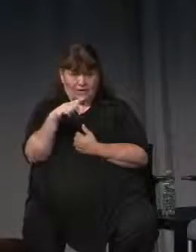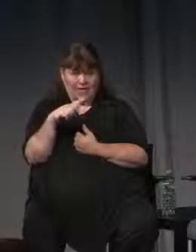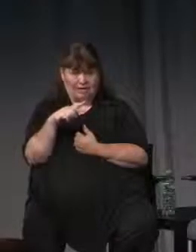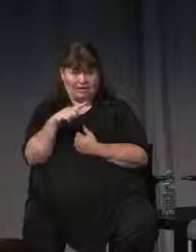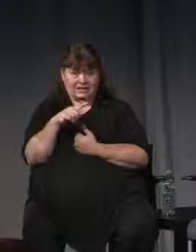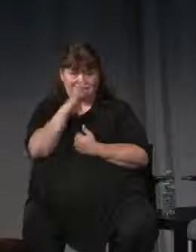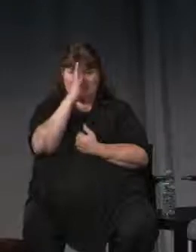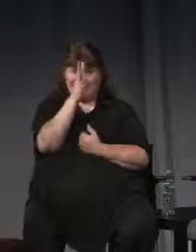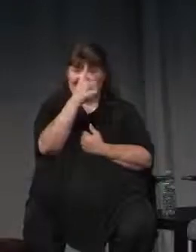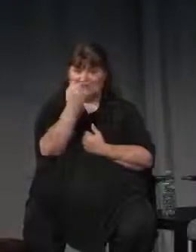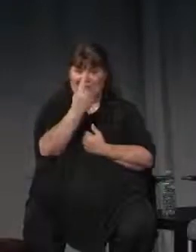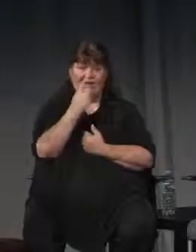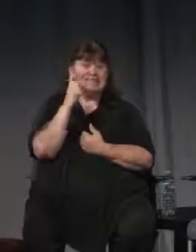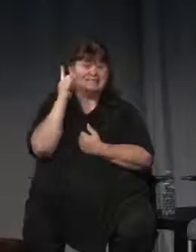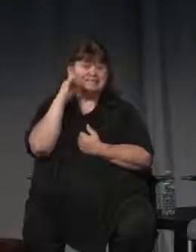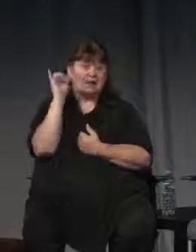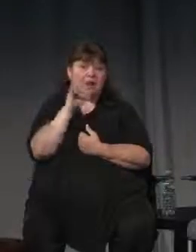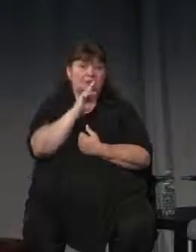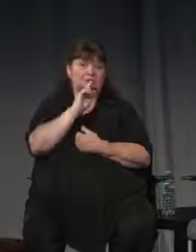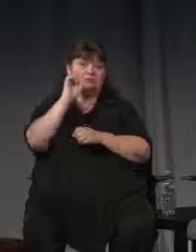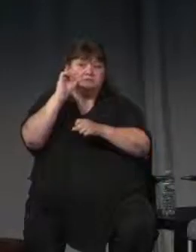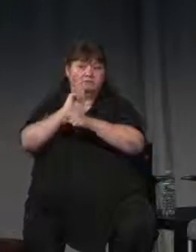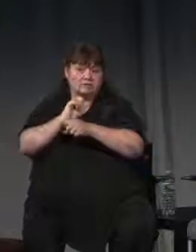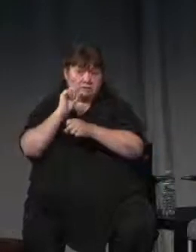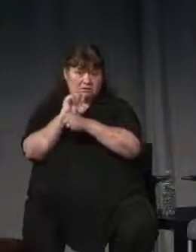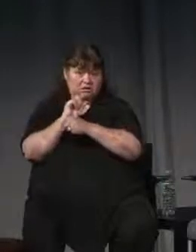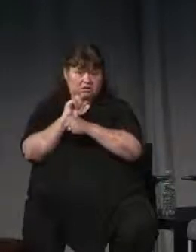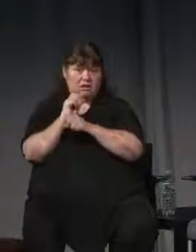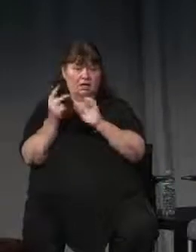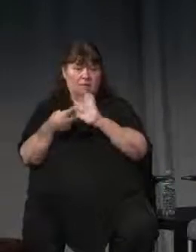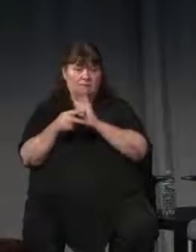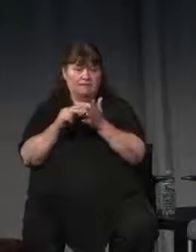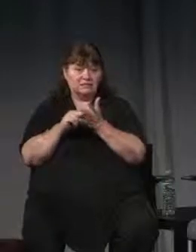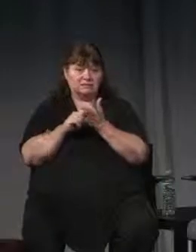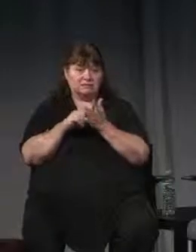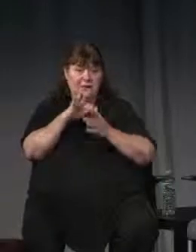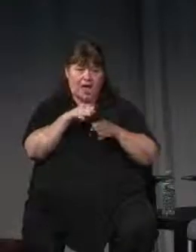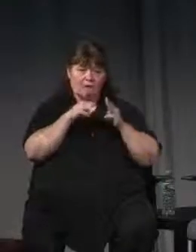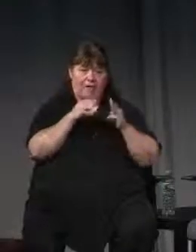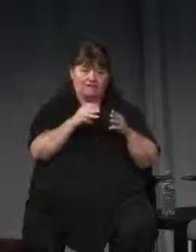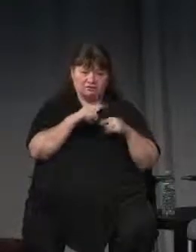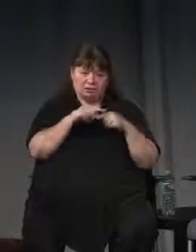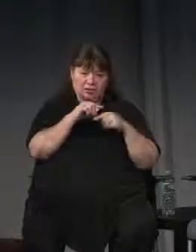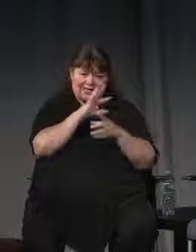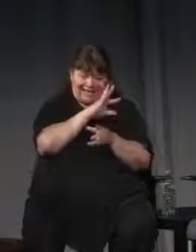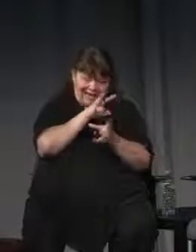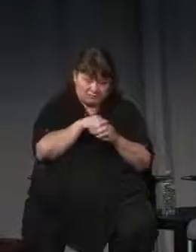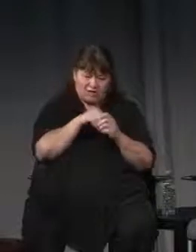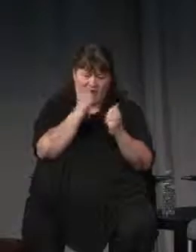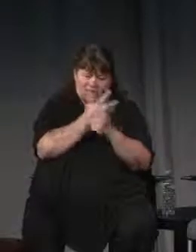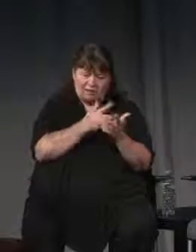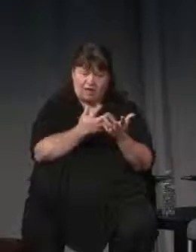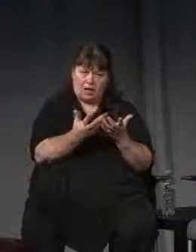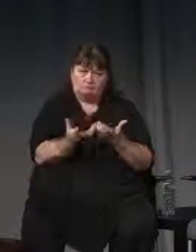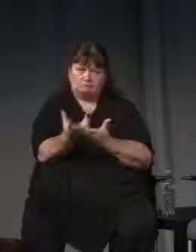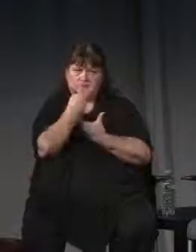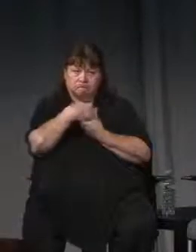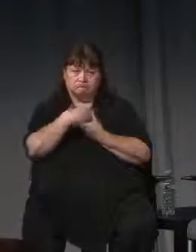synthesize something that sounds like the real thing, that means that your synthesis method has captured all the variables that matter to your